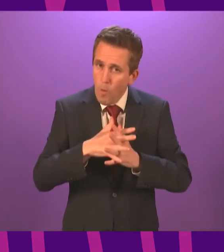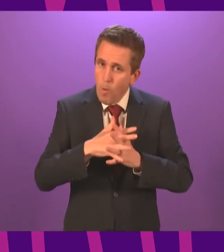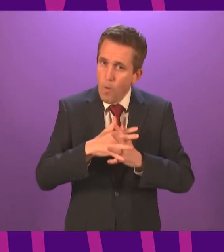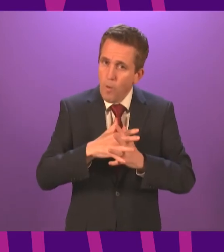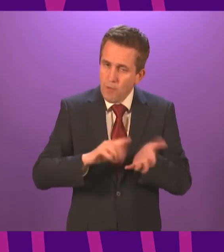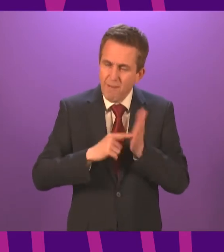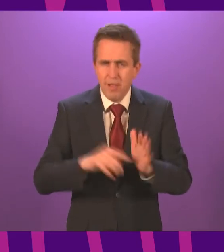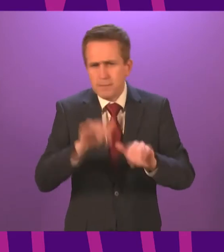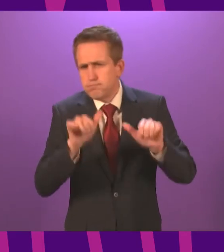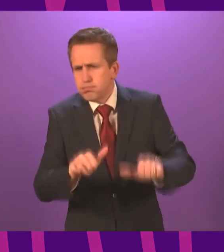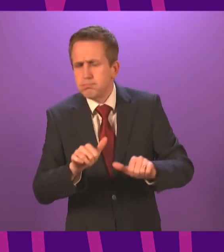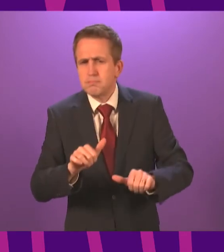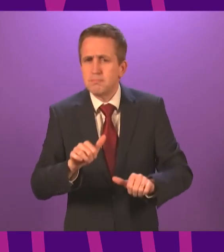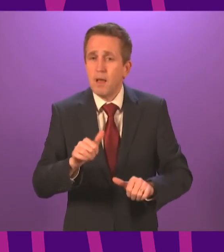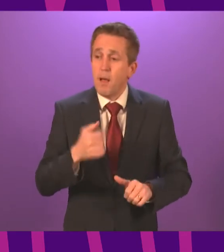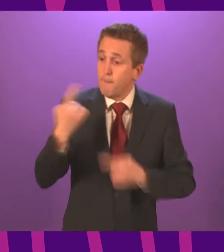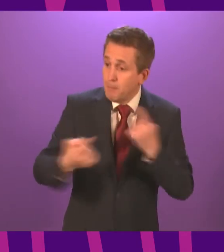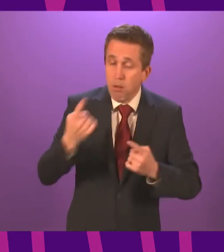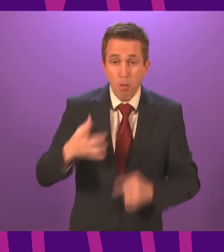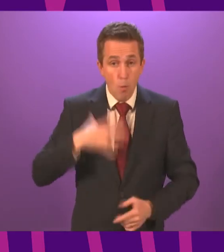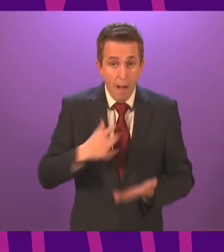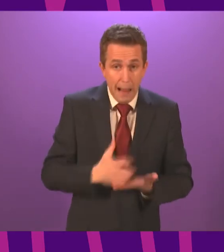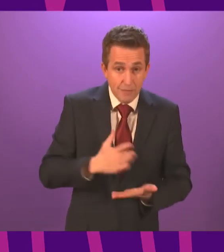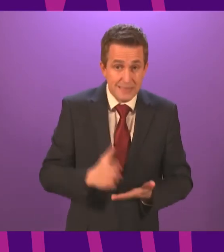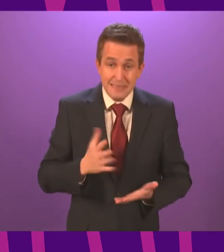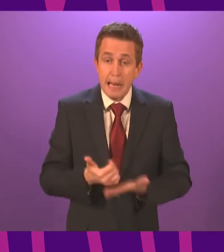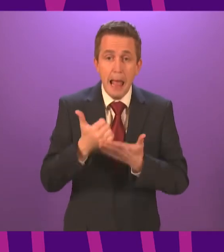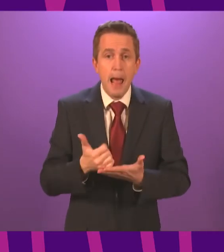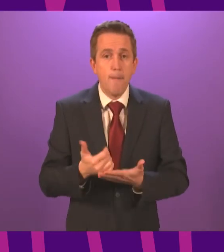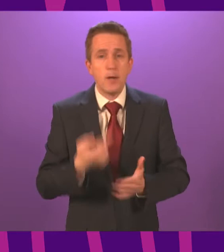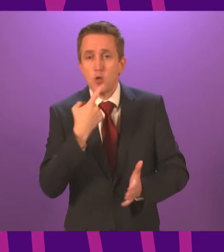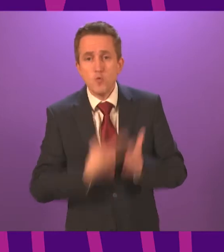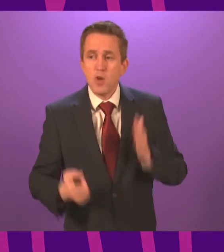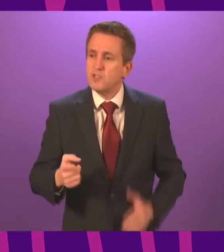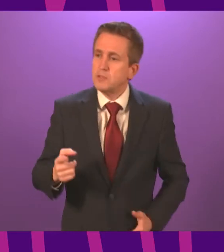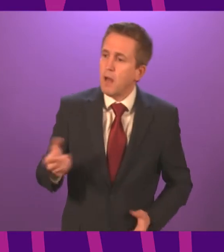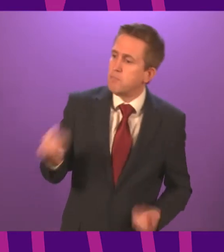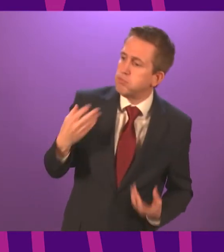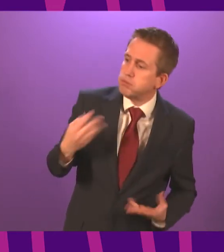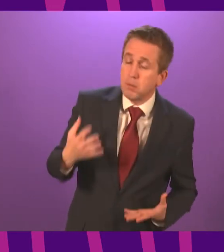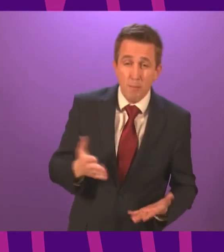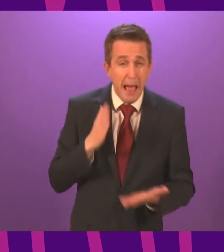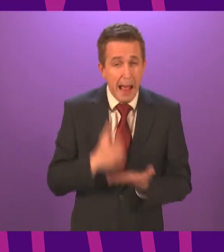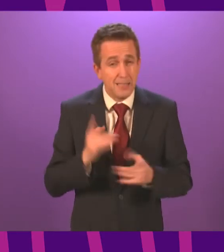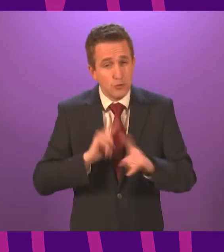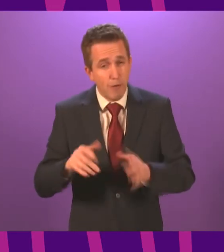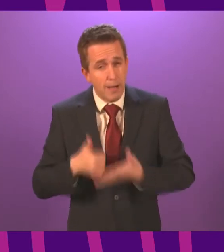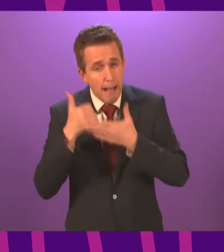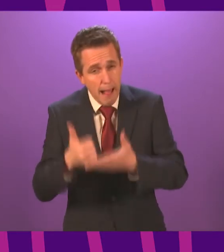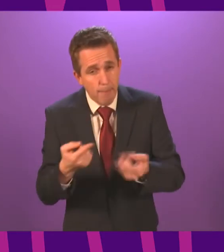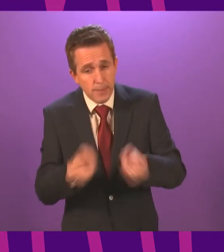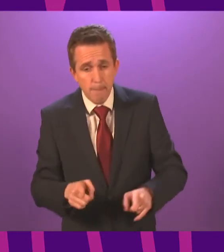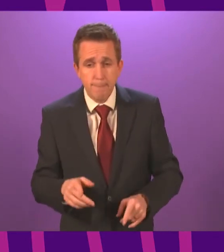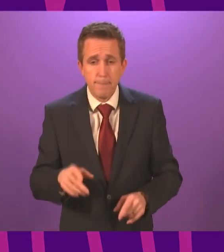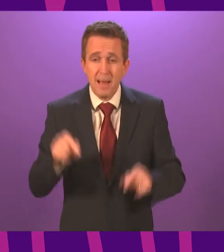those people who seek clarity and they seek help, don't just hear them, help them, Presiding Officer. This debate is too